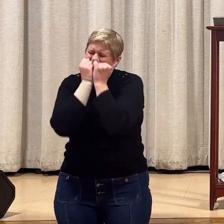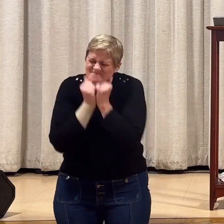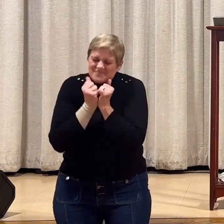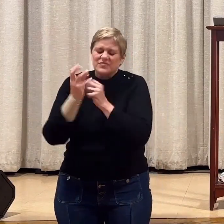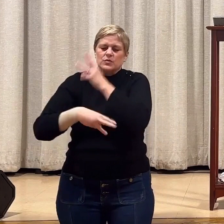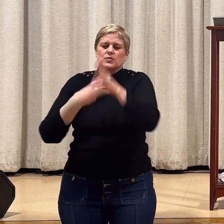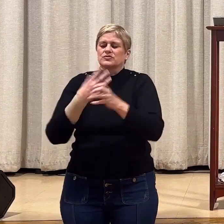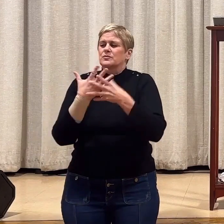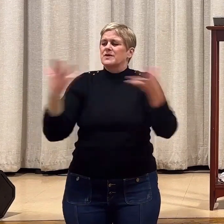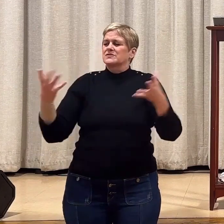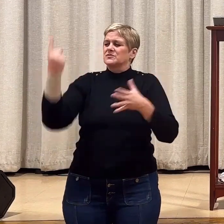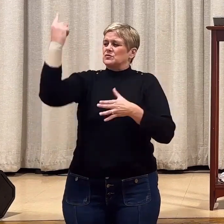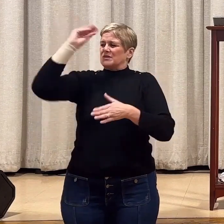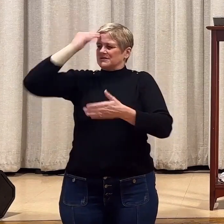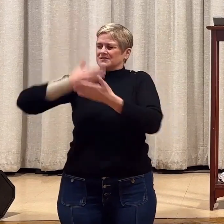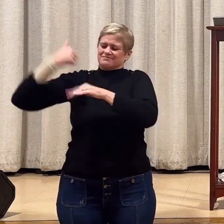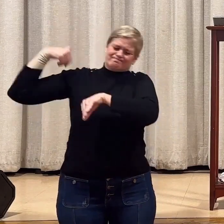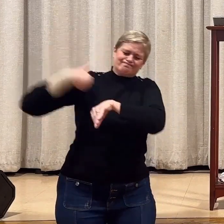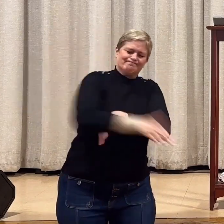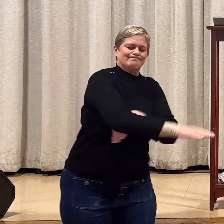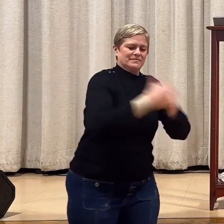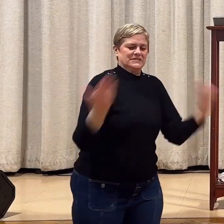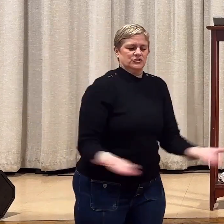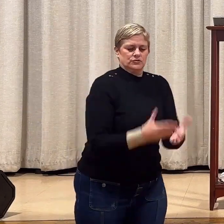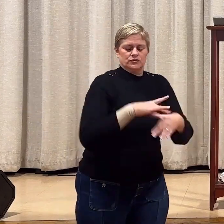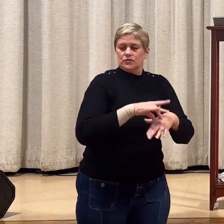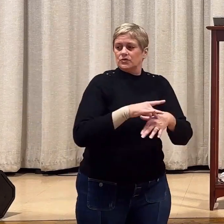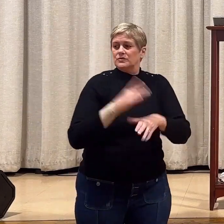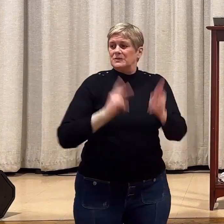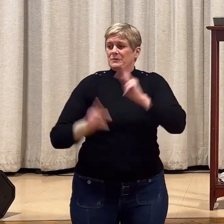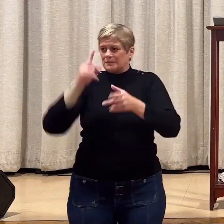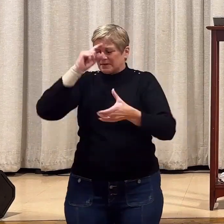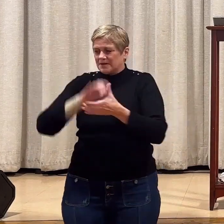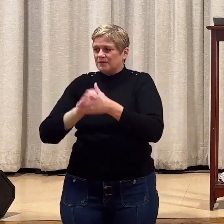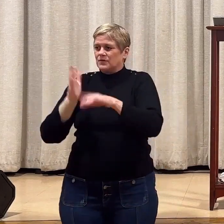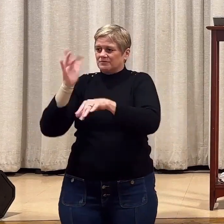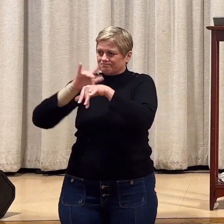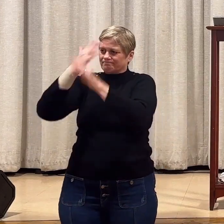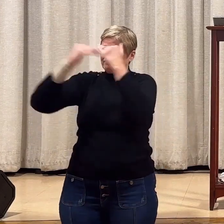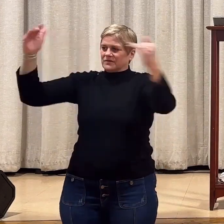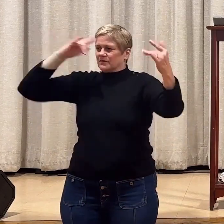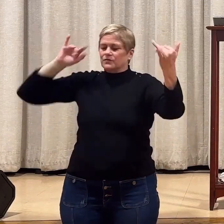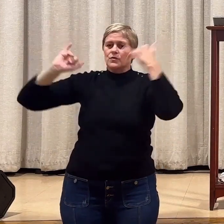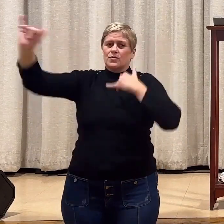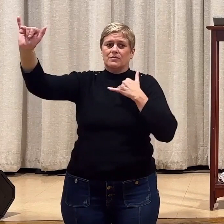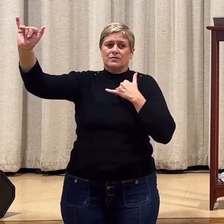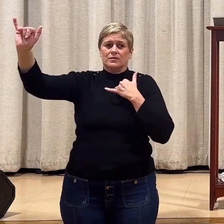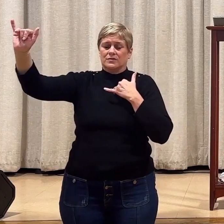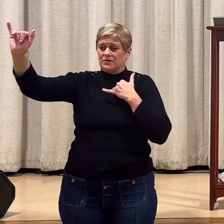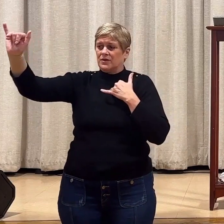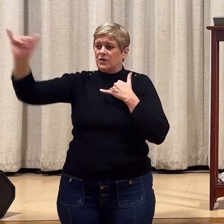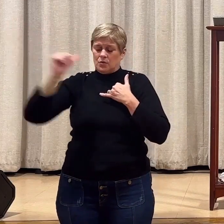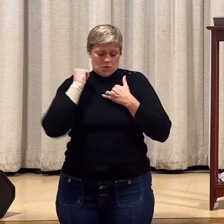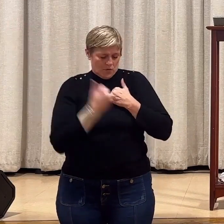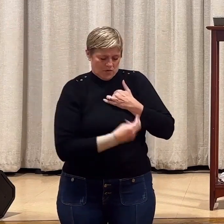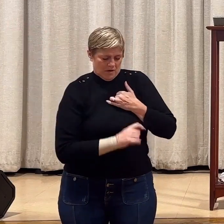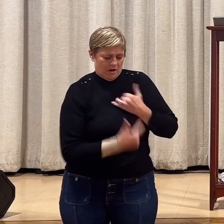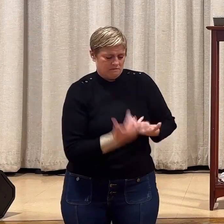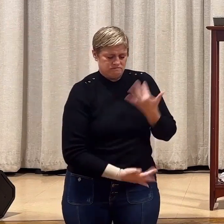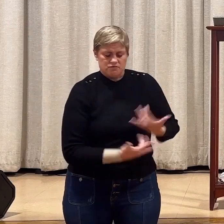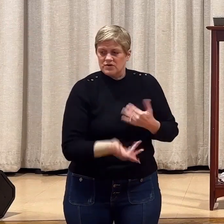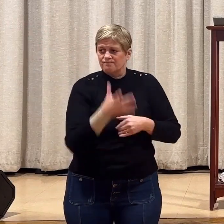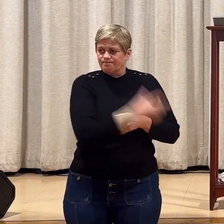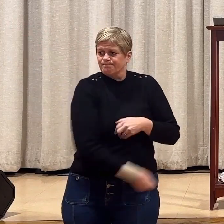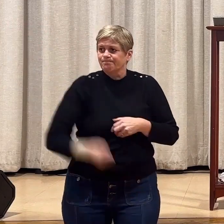that he gave his only son, that whoever believes in him will not perish but have everlasting life. And if you believe in him,